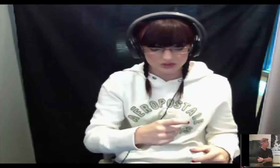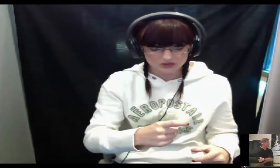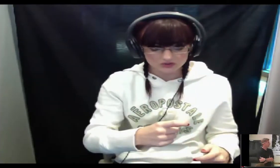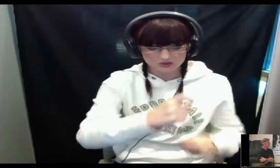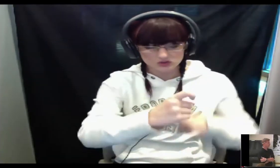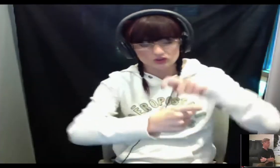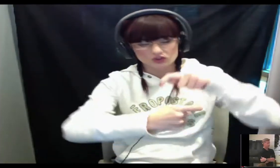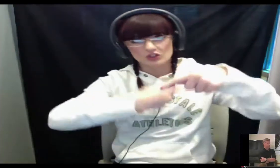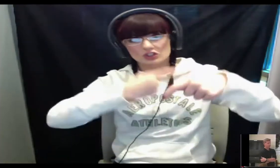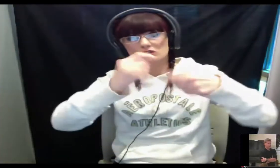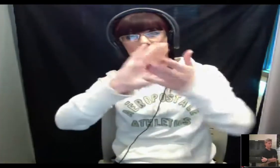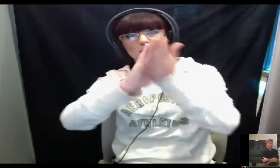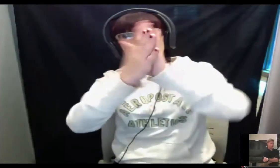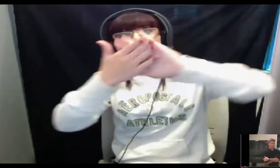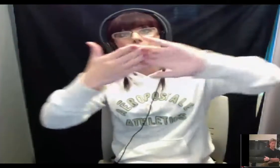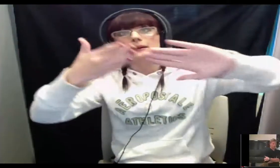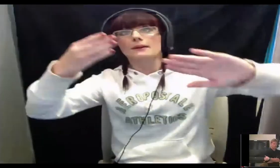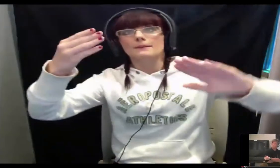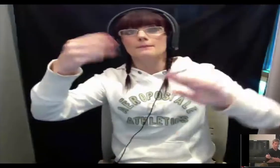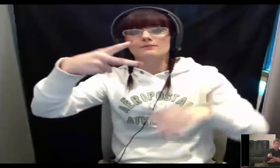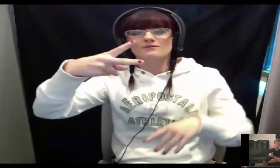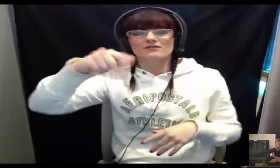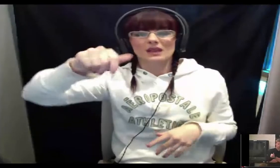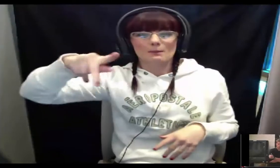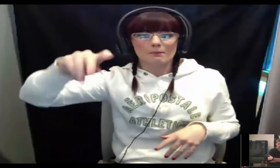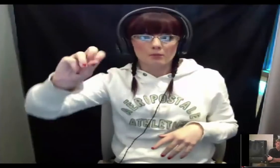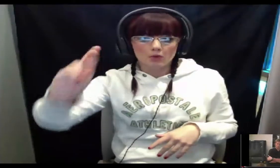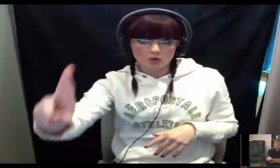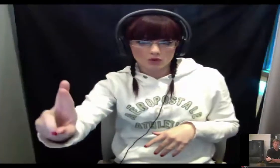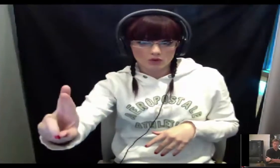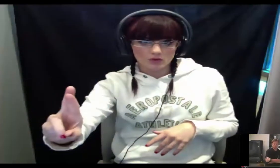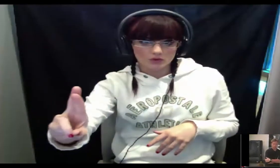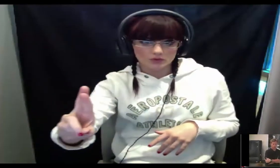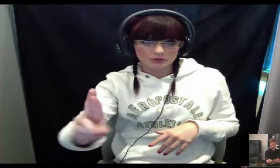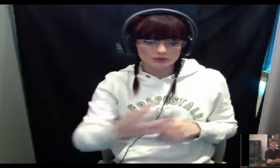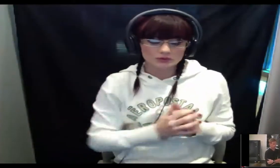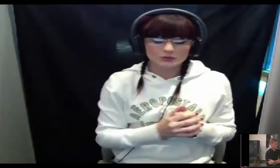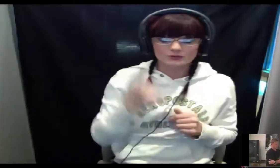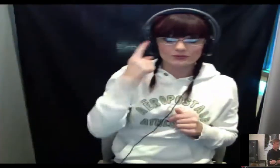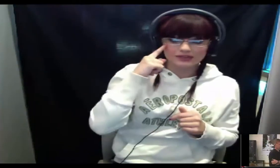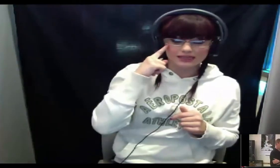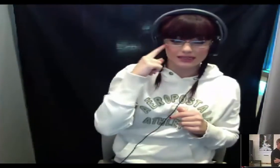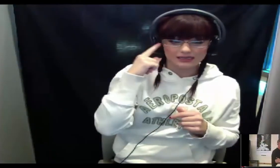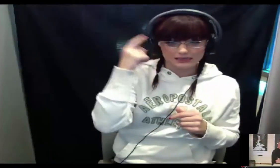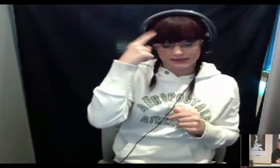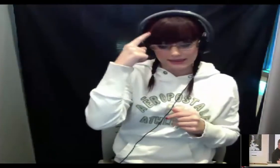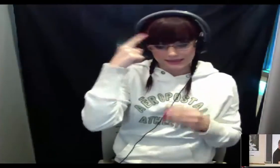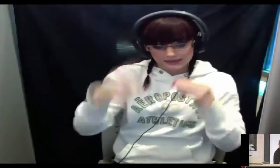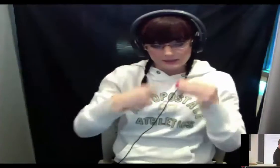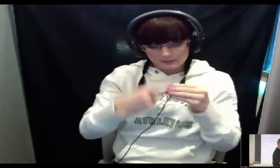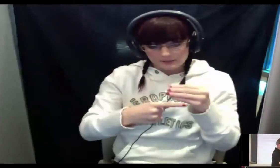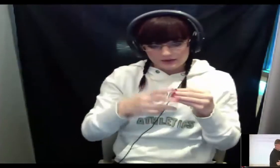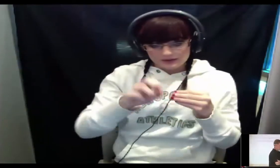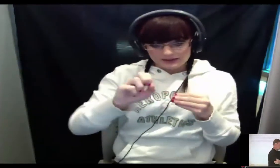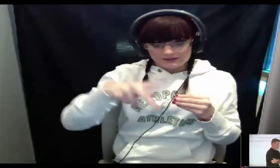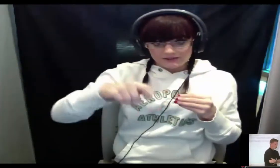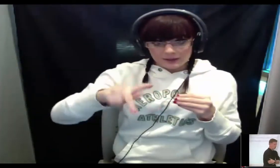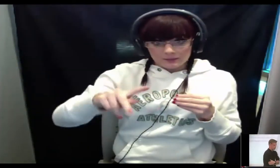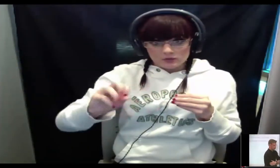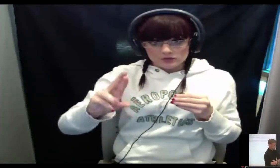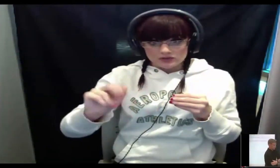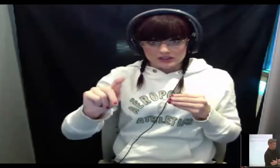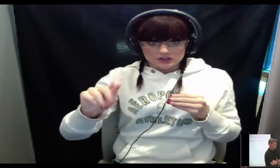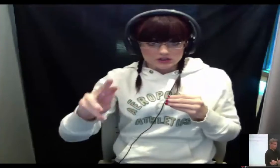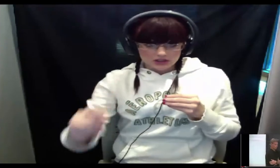Thinking about evaporation, we've talked about several possibilities or examples of evaporation. When we talked about